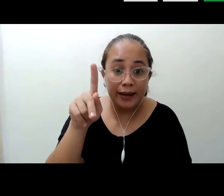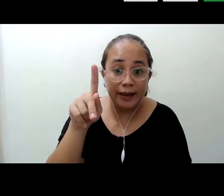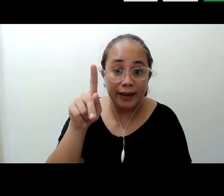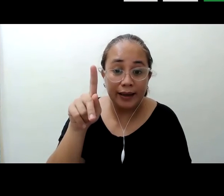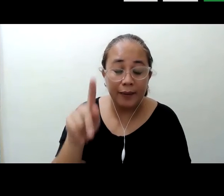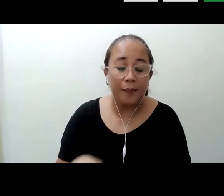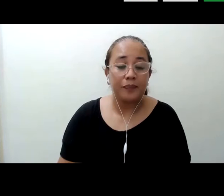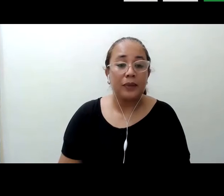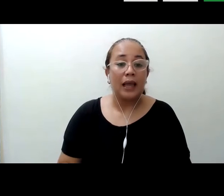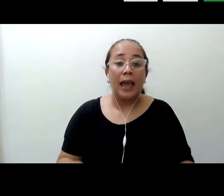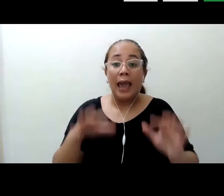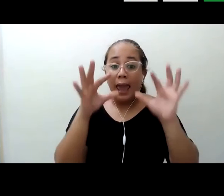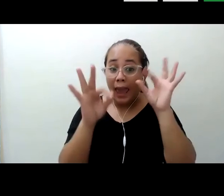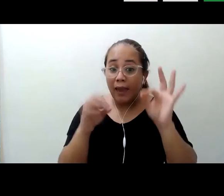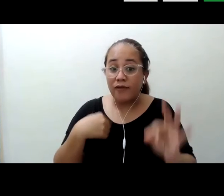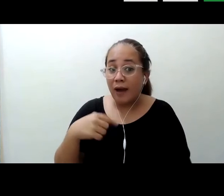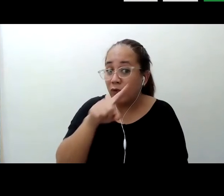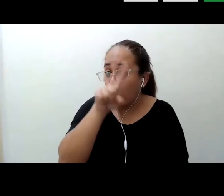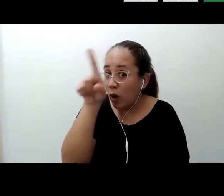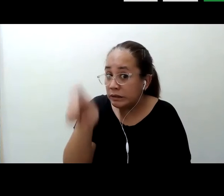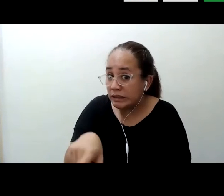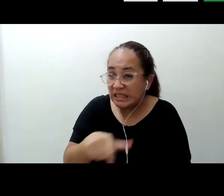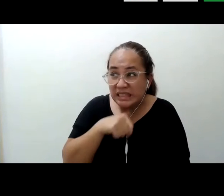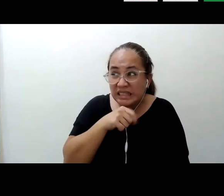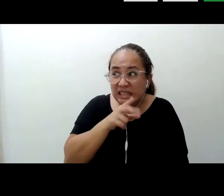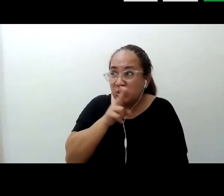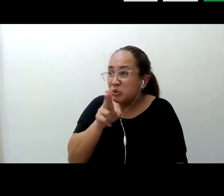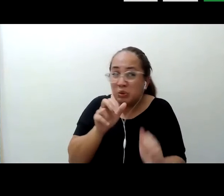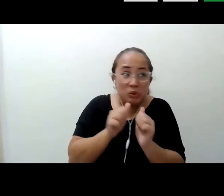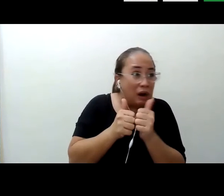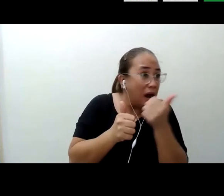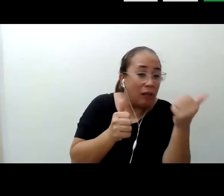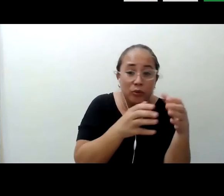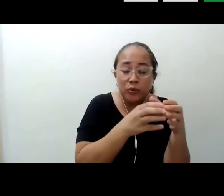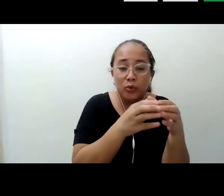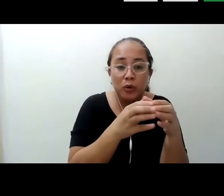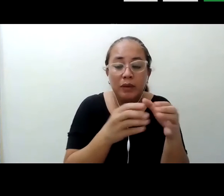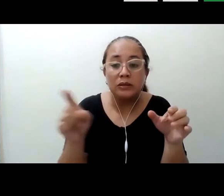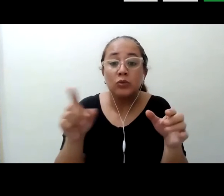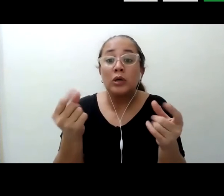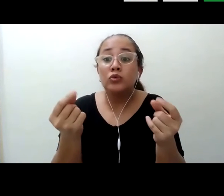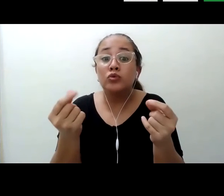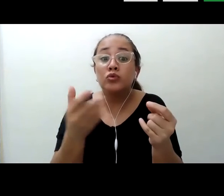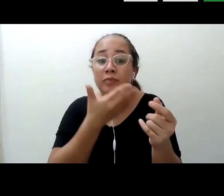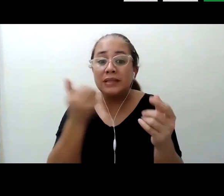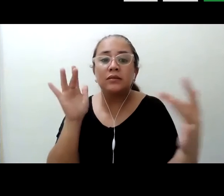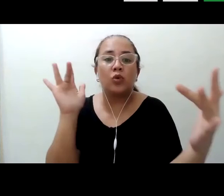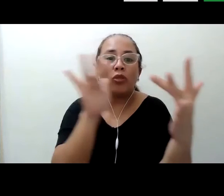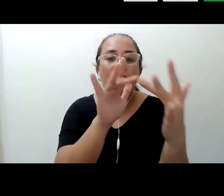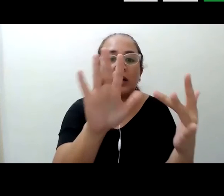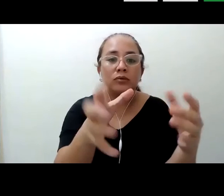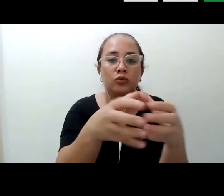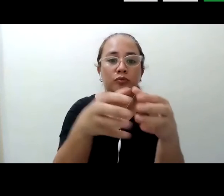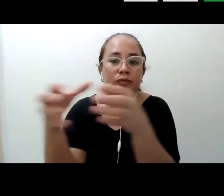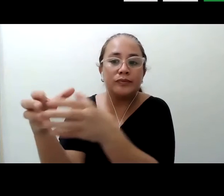And if you have a question, you're not sure how other groups are doing it, make sure you contact them. Shaq is